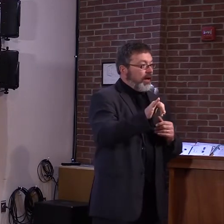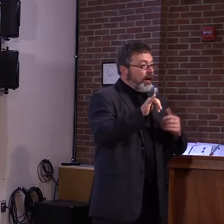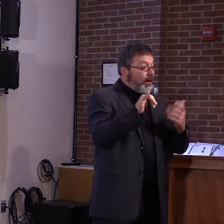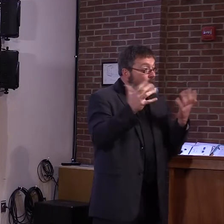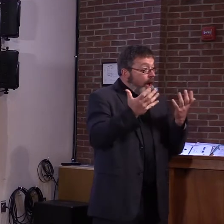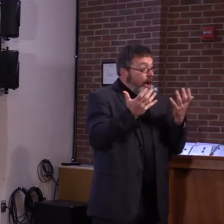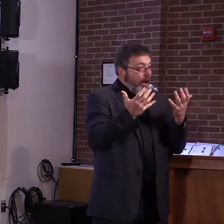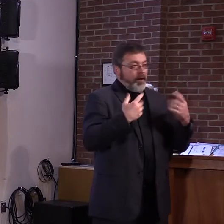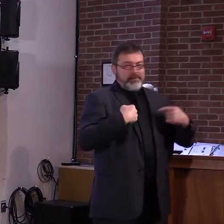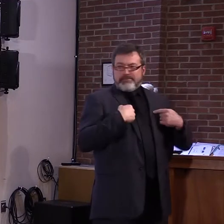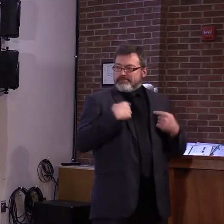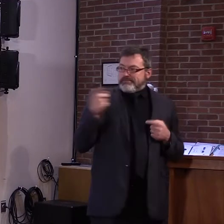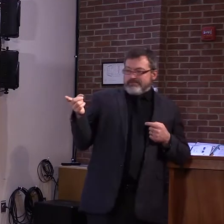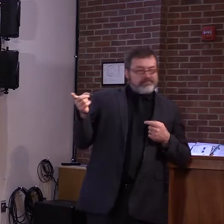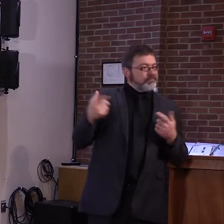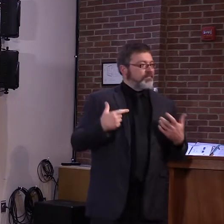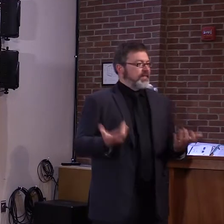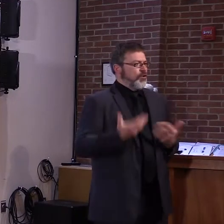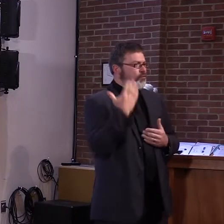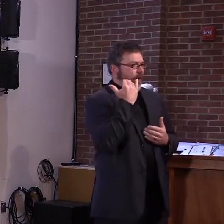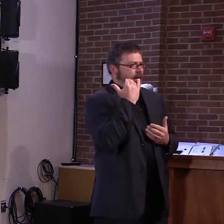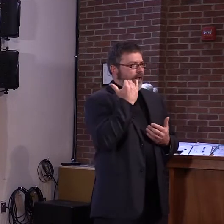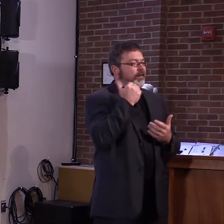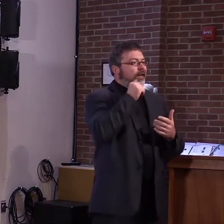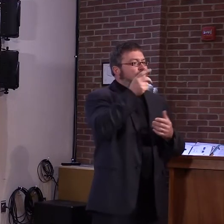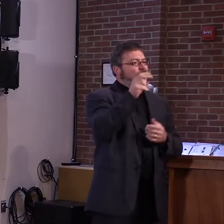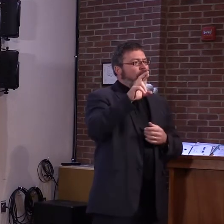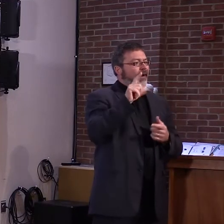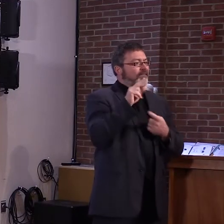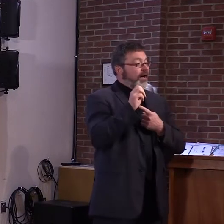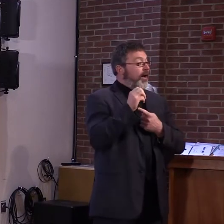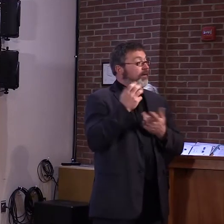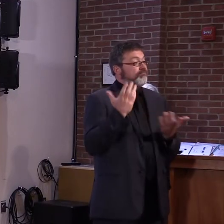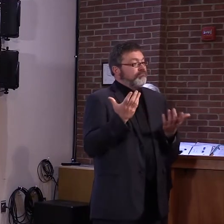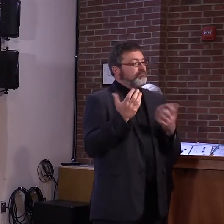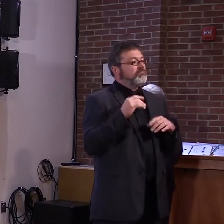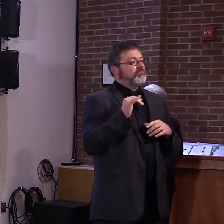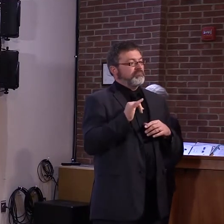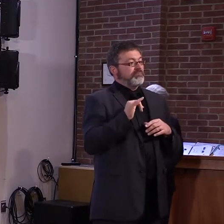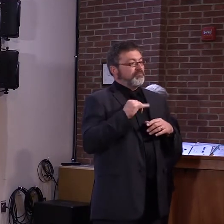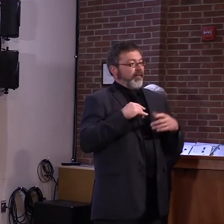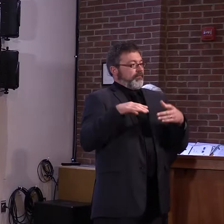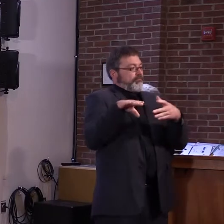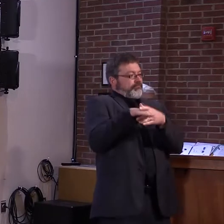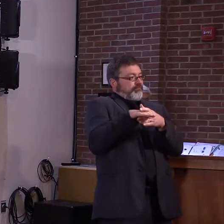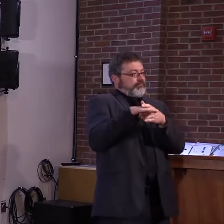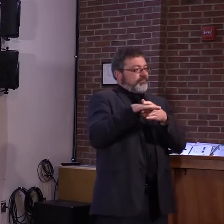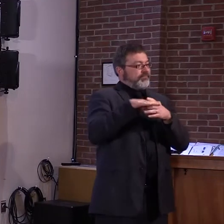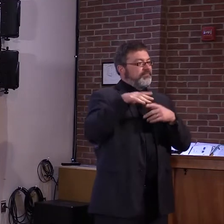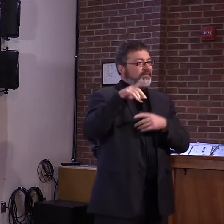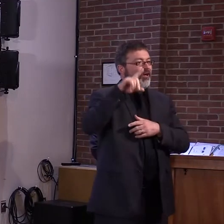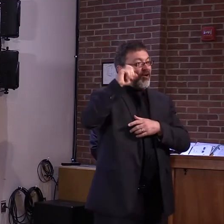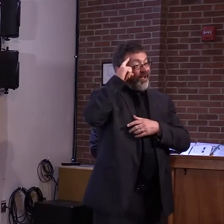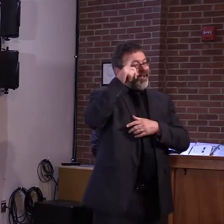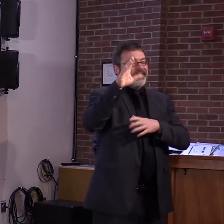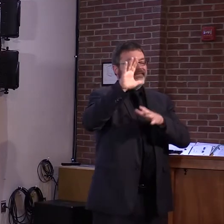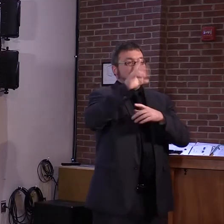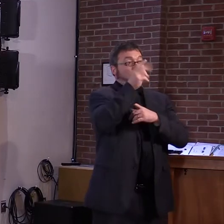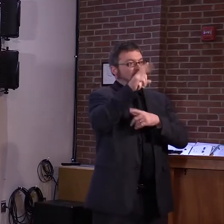here, other than to give the cameras a break from tilting way up to film Dr. Levine, who had a conflicting appointment this